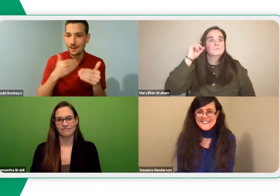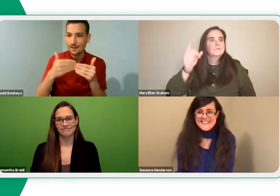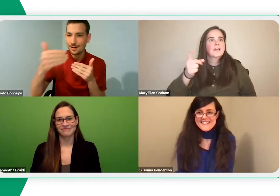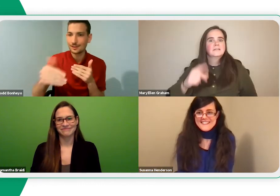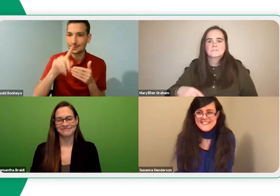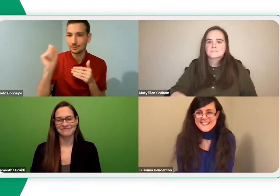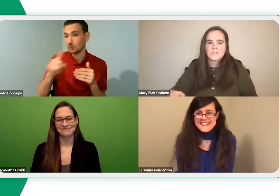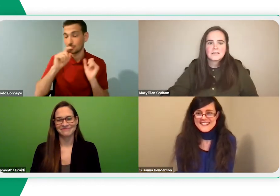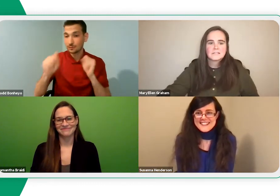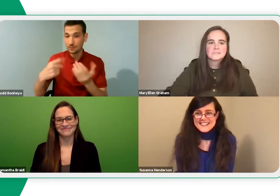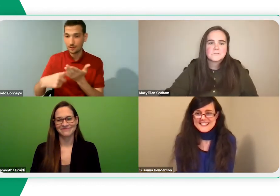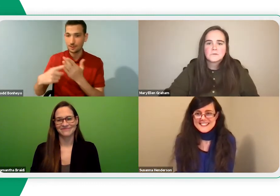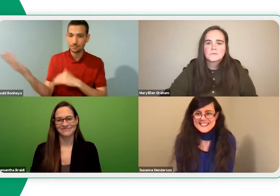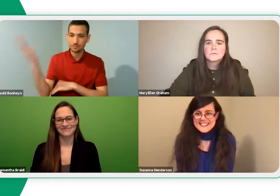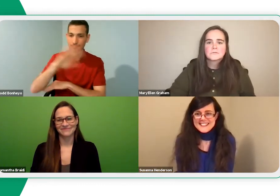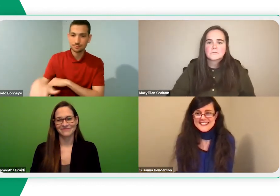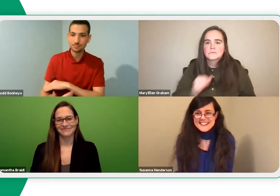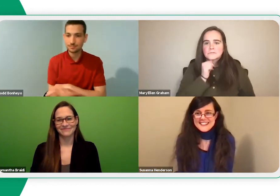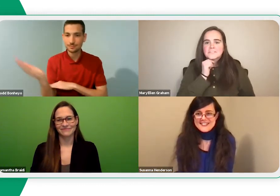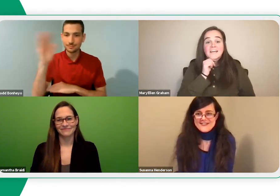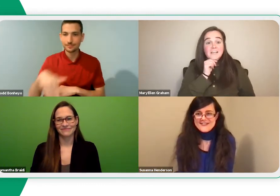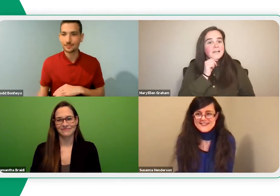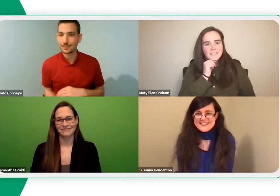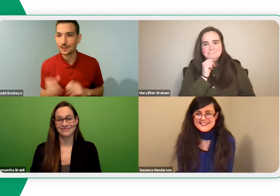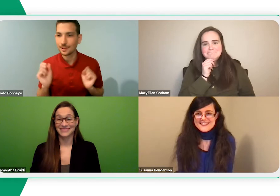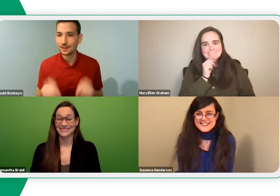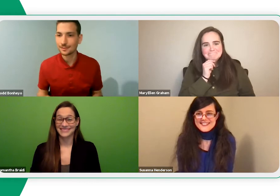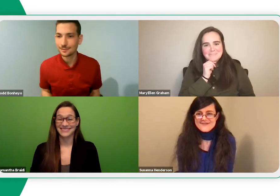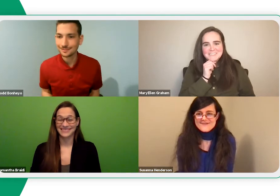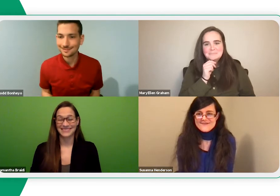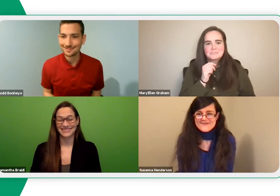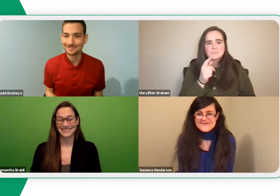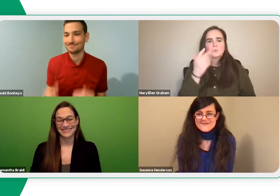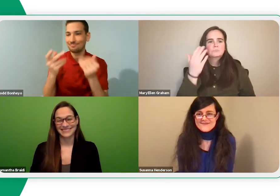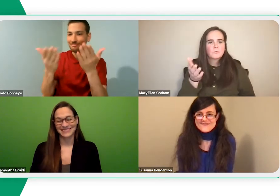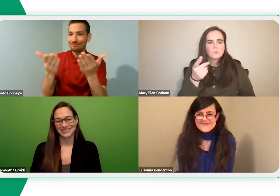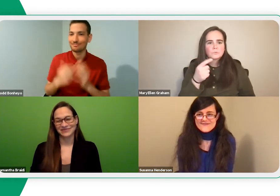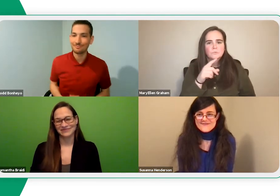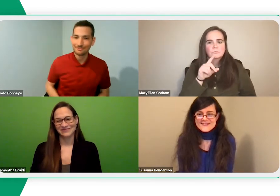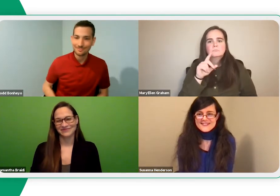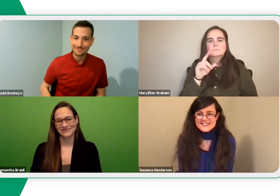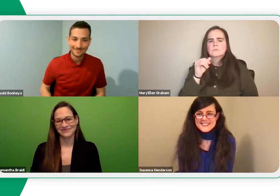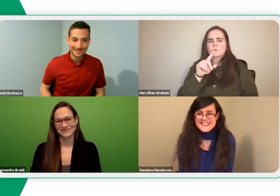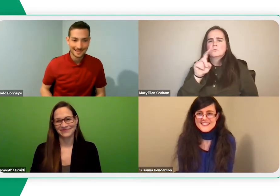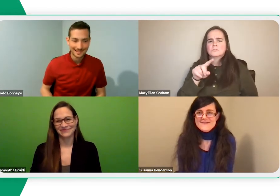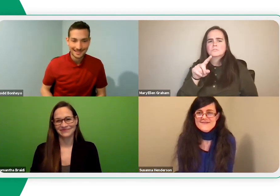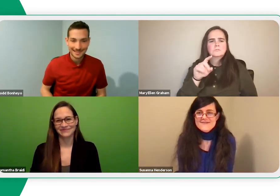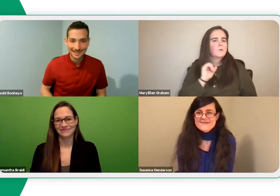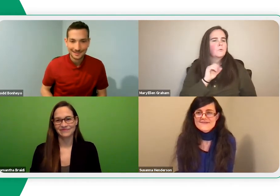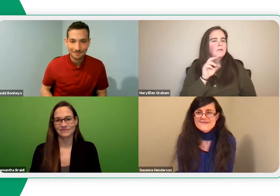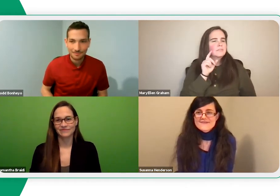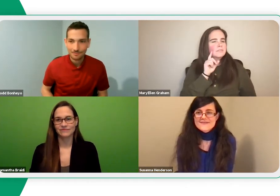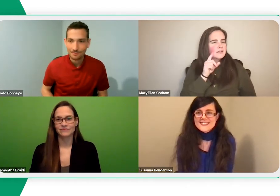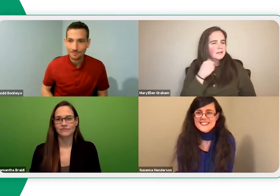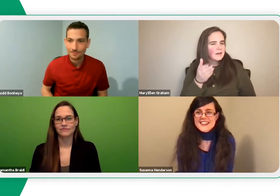I think we better continue. We've got a whole many more questions. We could talk about this all night and all day, as we all realize. So let's go on to the next